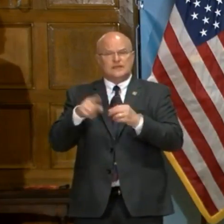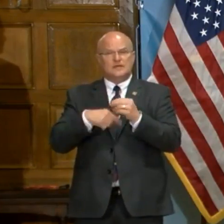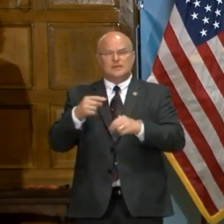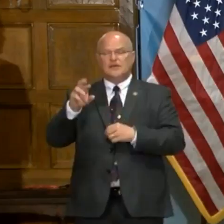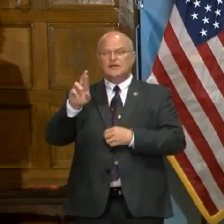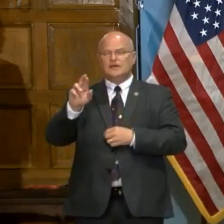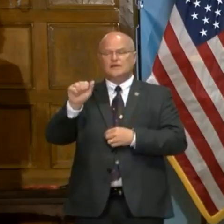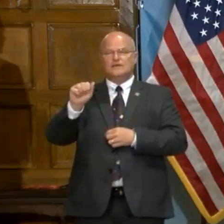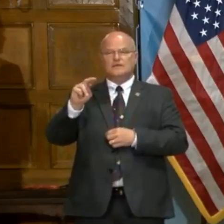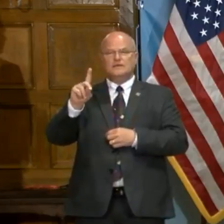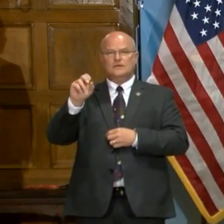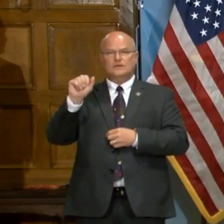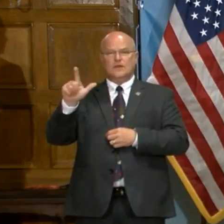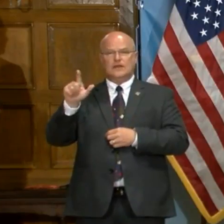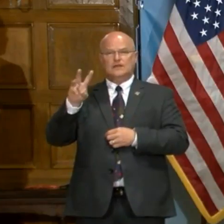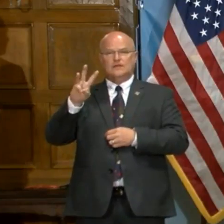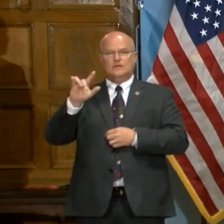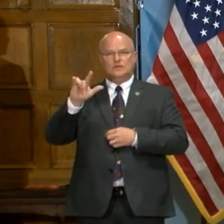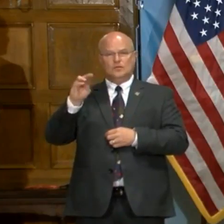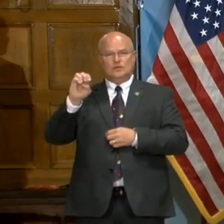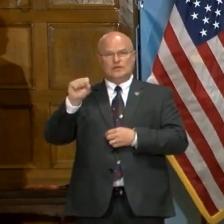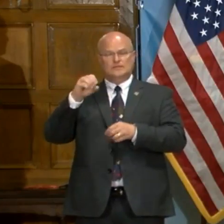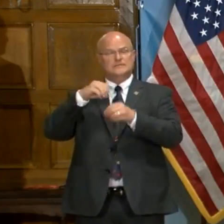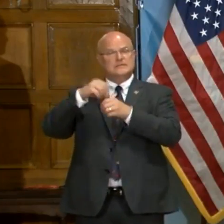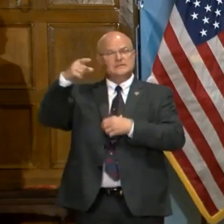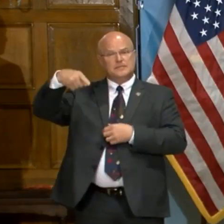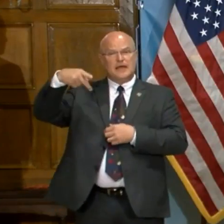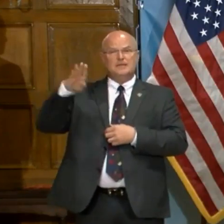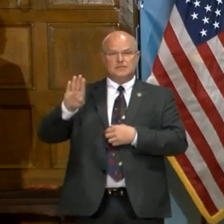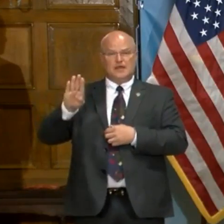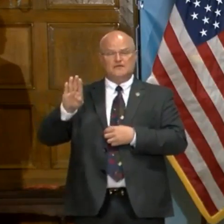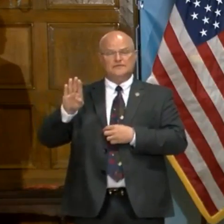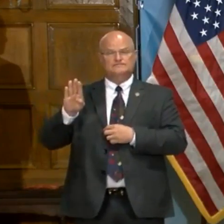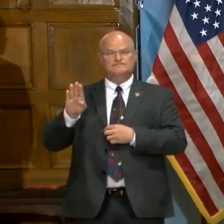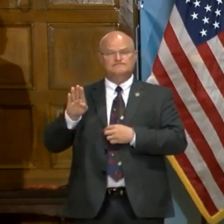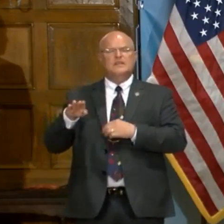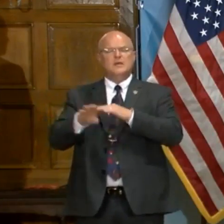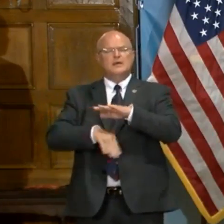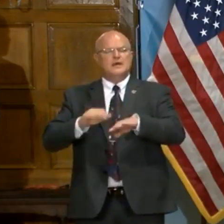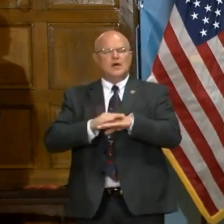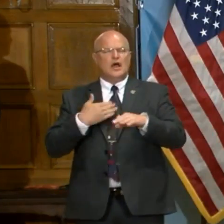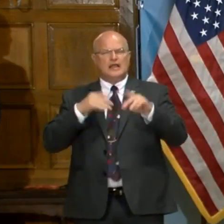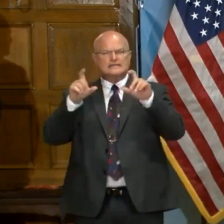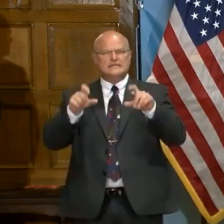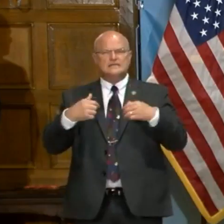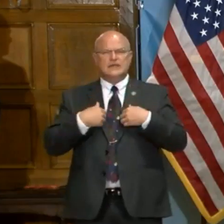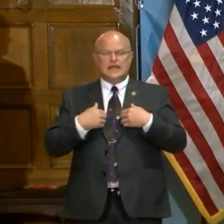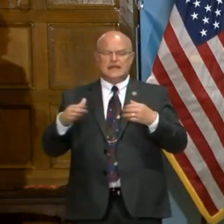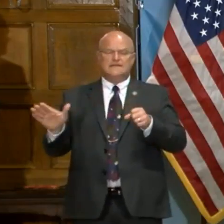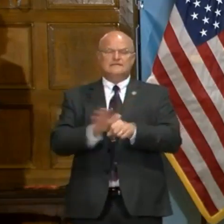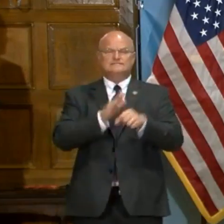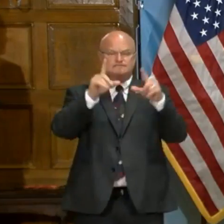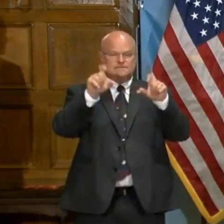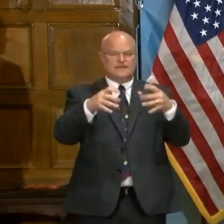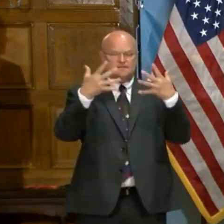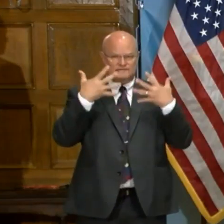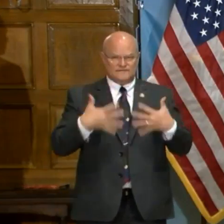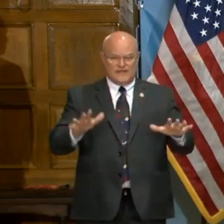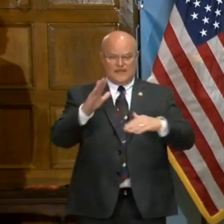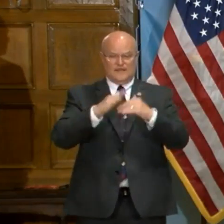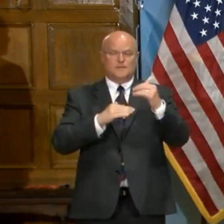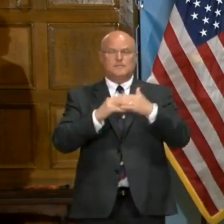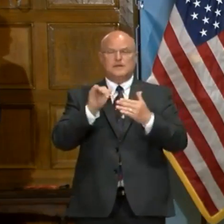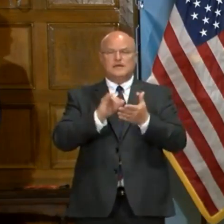Randall Williams facility in Pine Bluff. Based on our testing there, we had completed the testing in the building